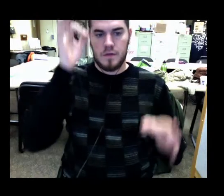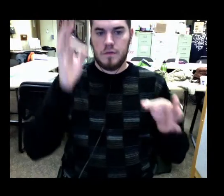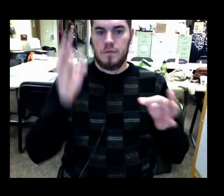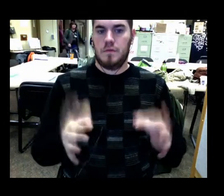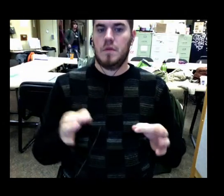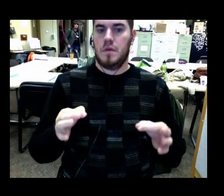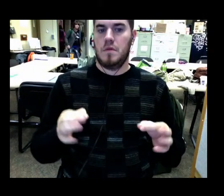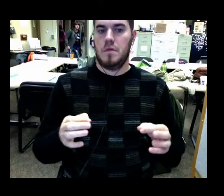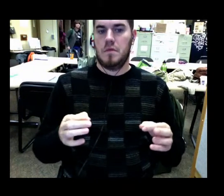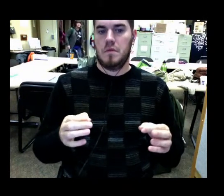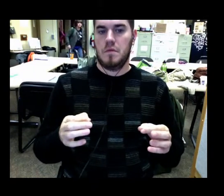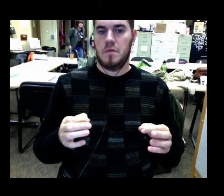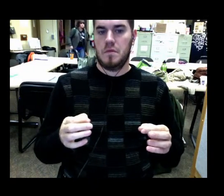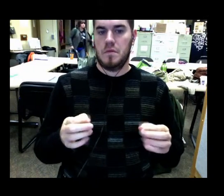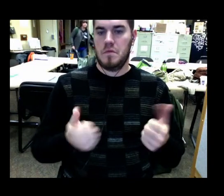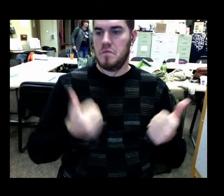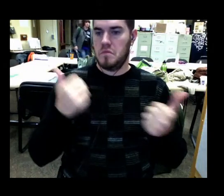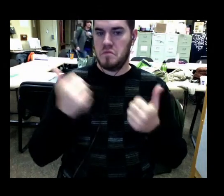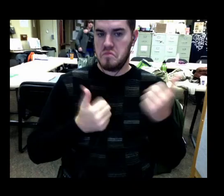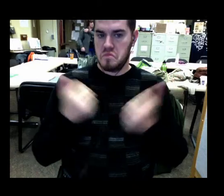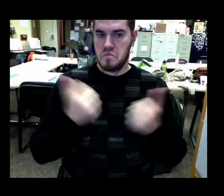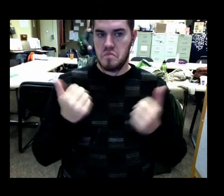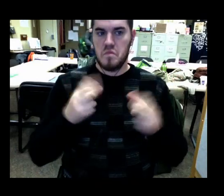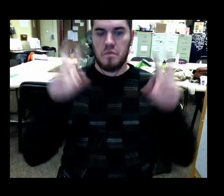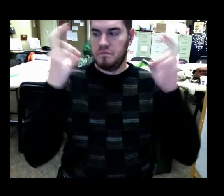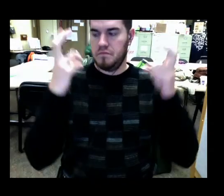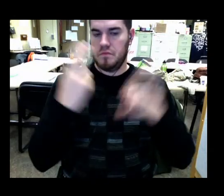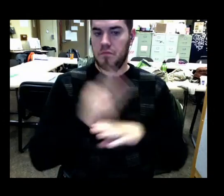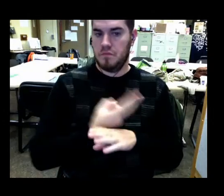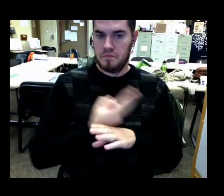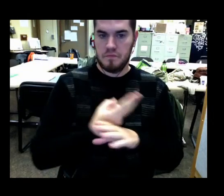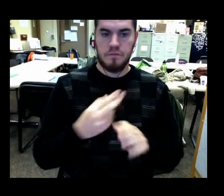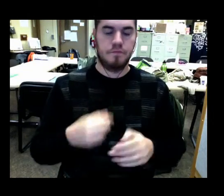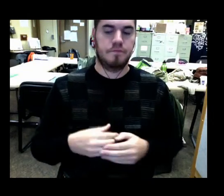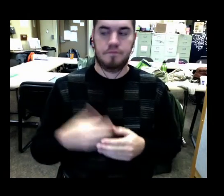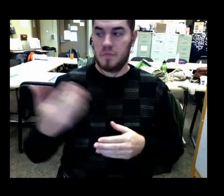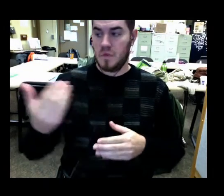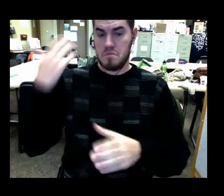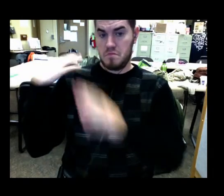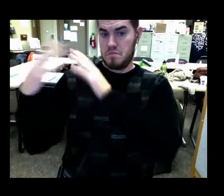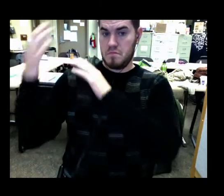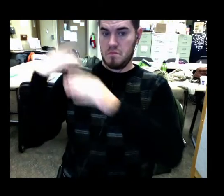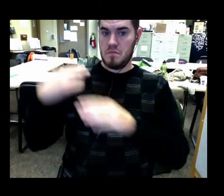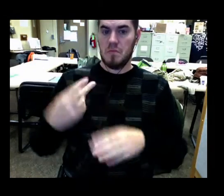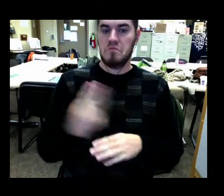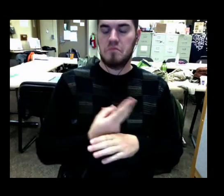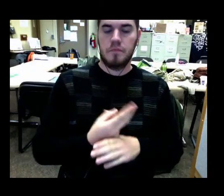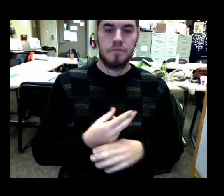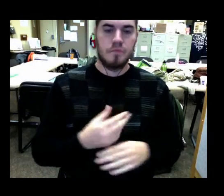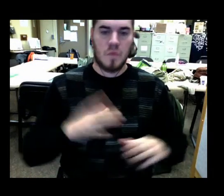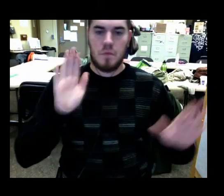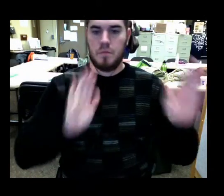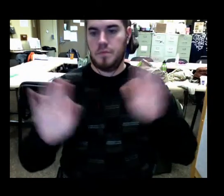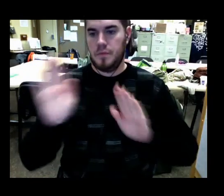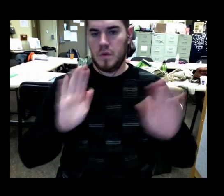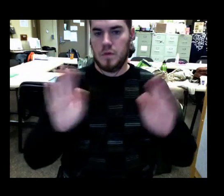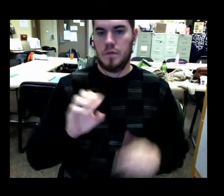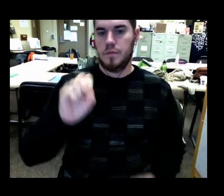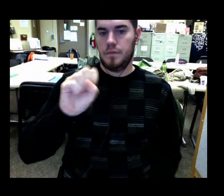biology, sociology, psychology, literature, history, and I arranged my course syllabus into